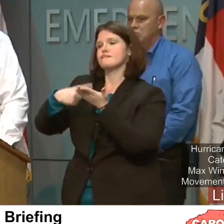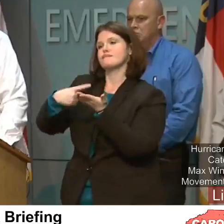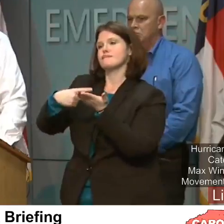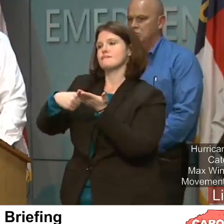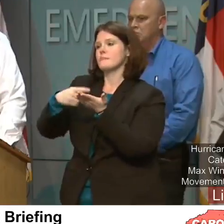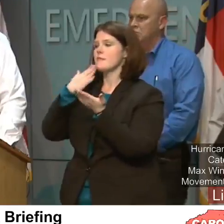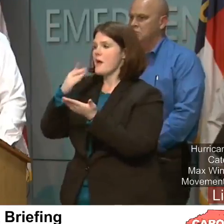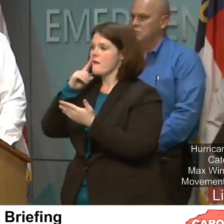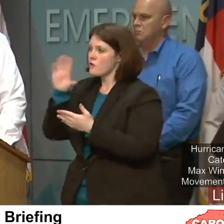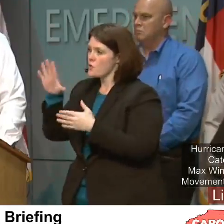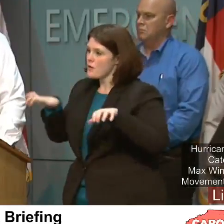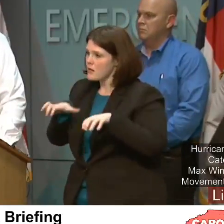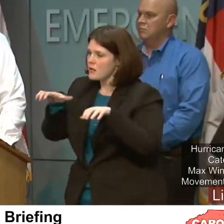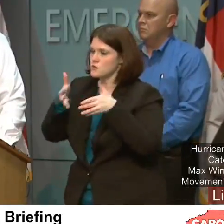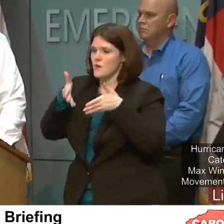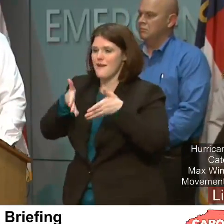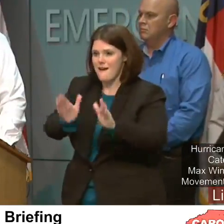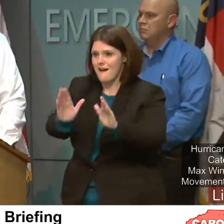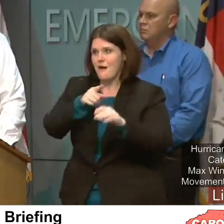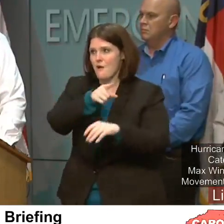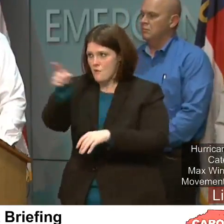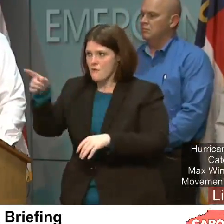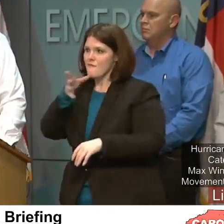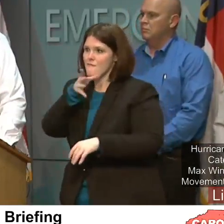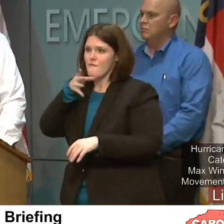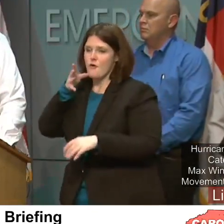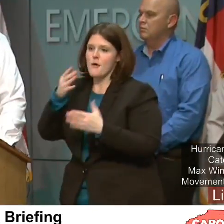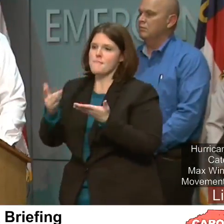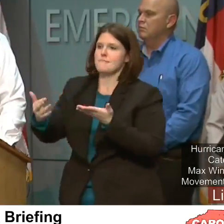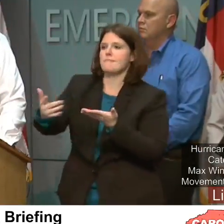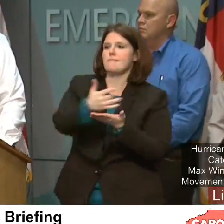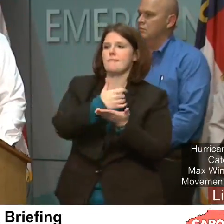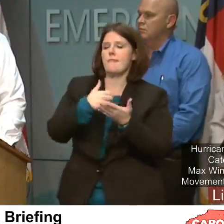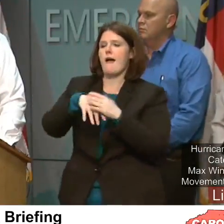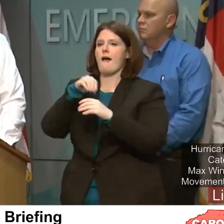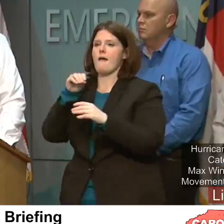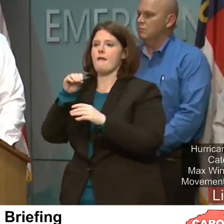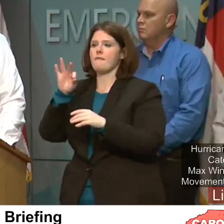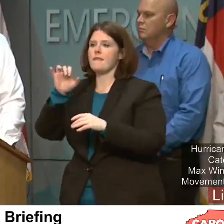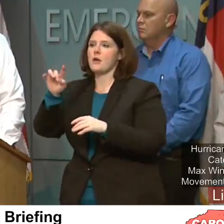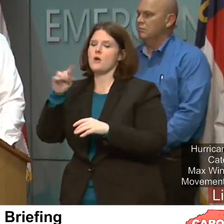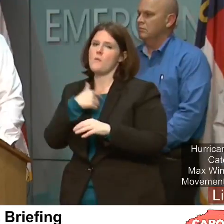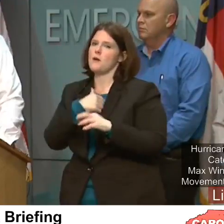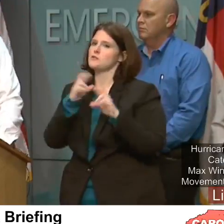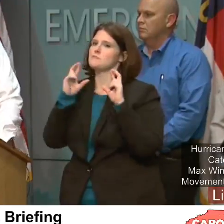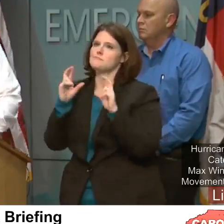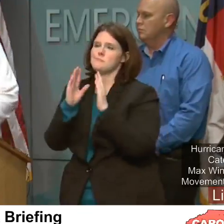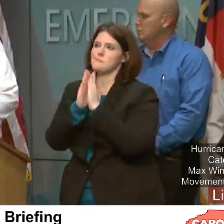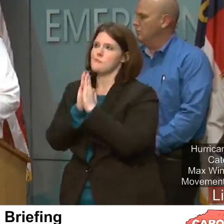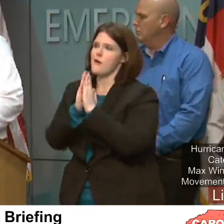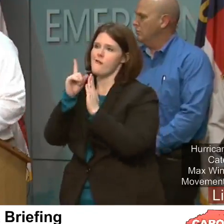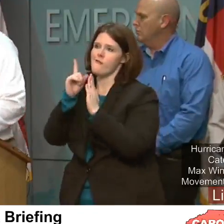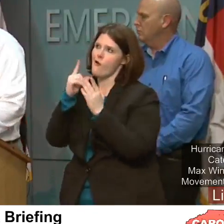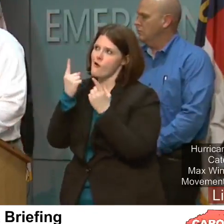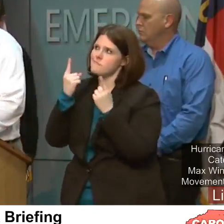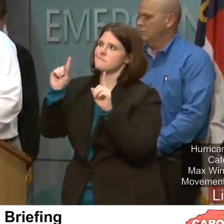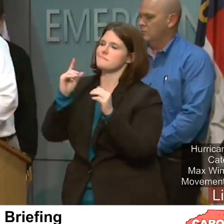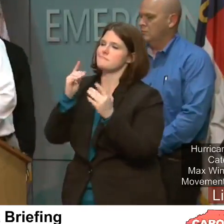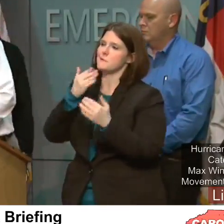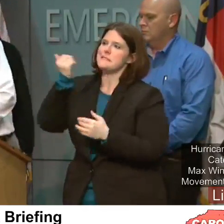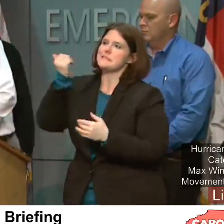done to let farmers get their crops out of the field, and all we can do now is hope and pray for the best.